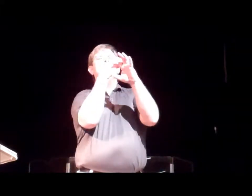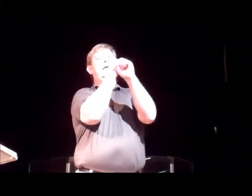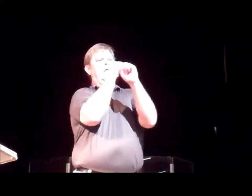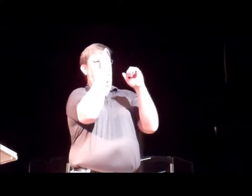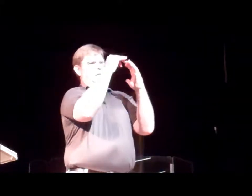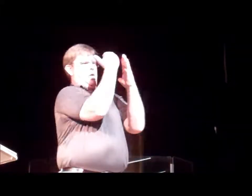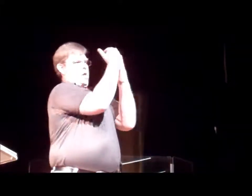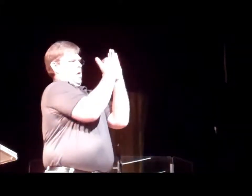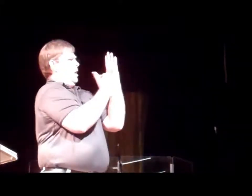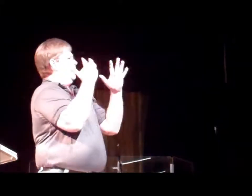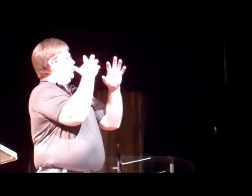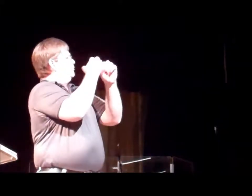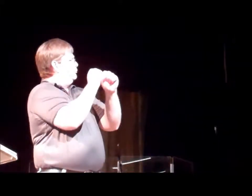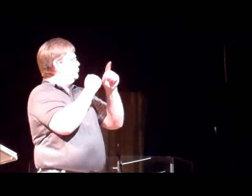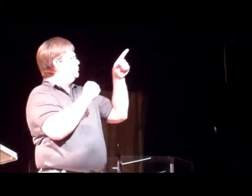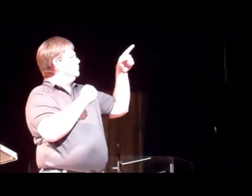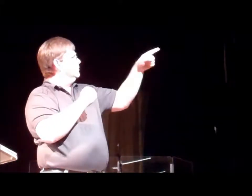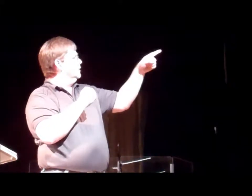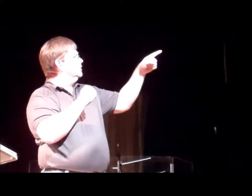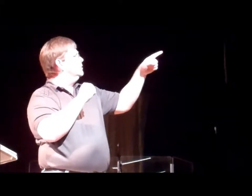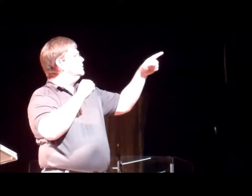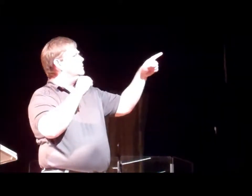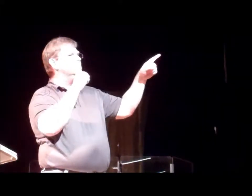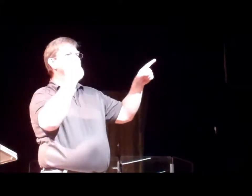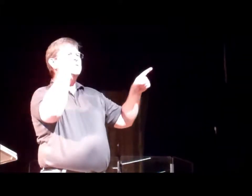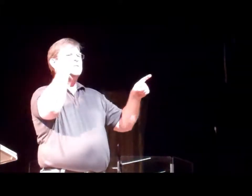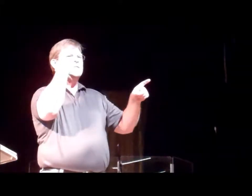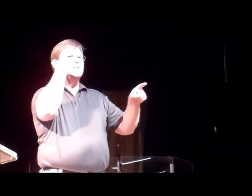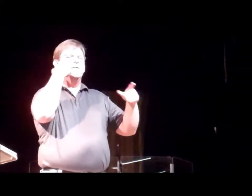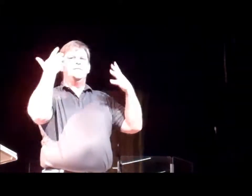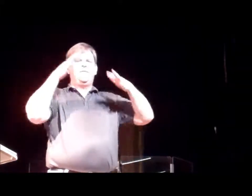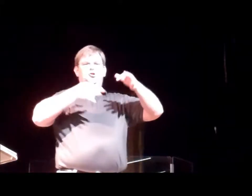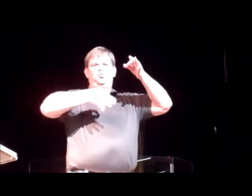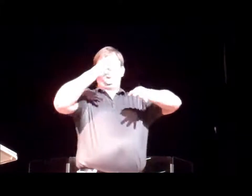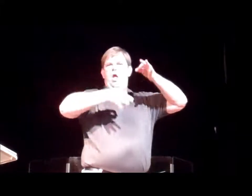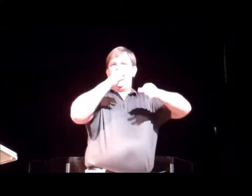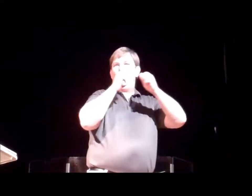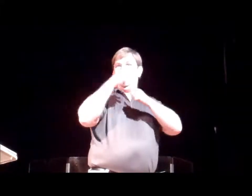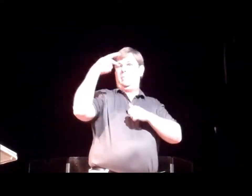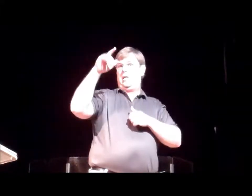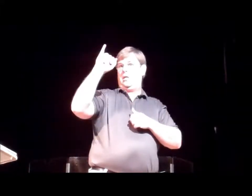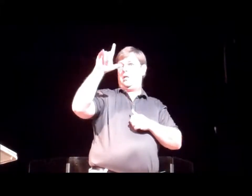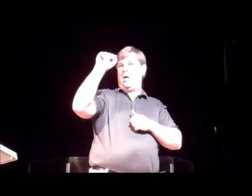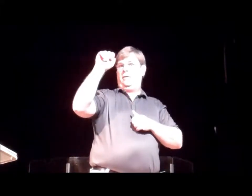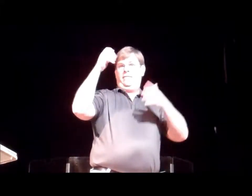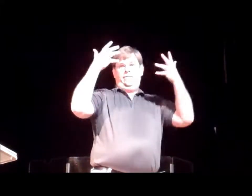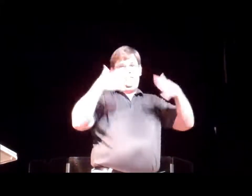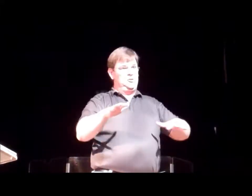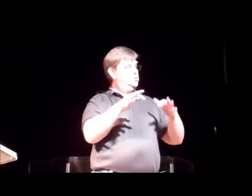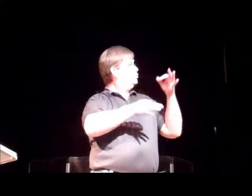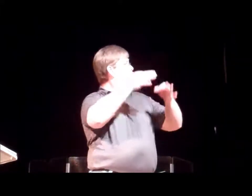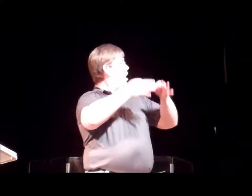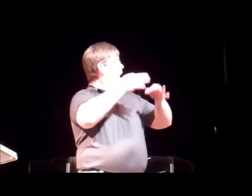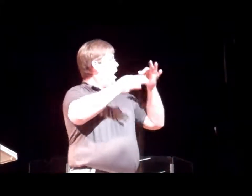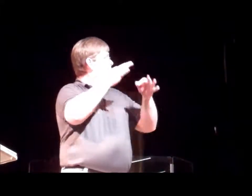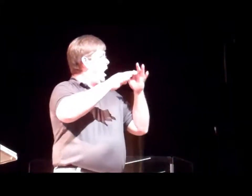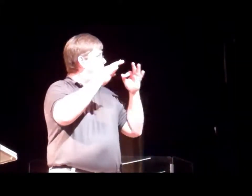So I have the verses up here on the slide for you, and this is a summary of what happened in that verse. Remember, Jesus faced Pilate